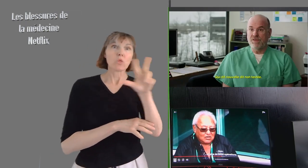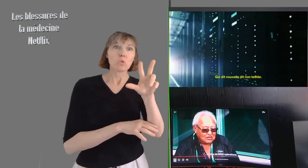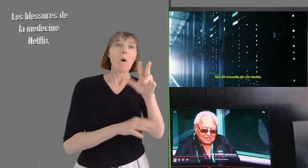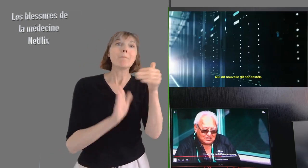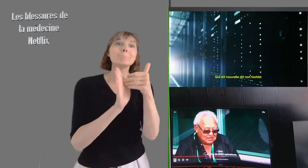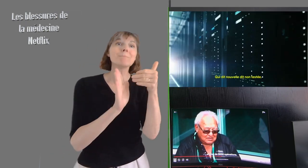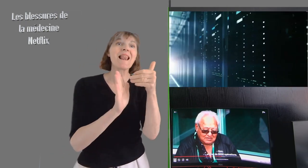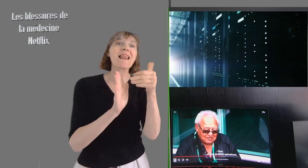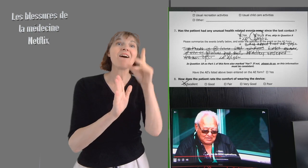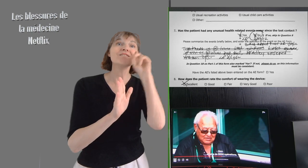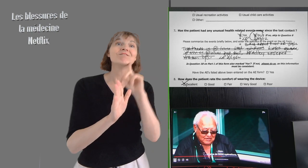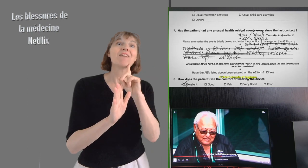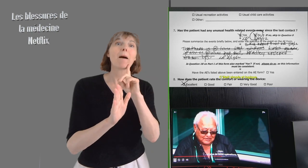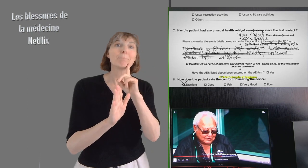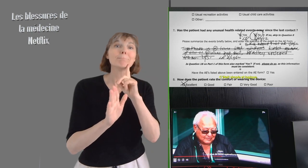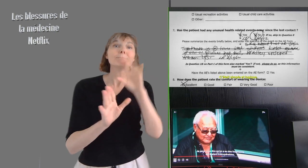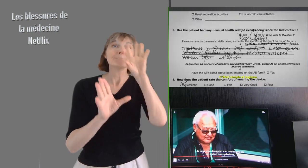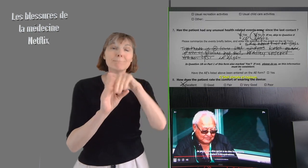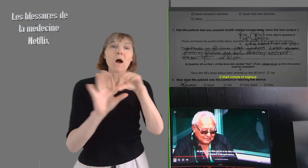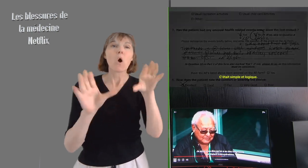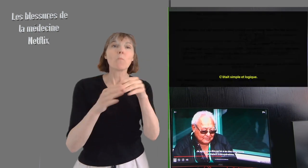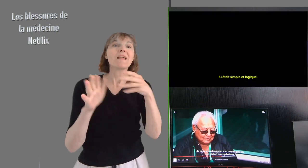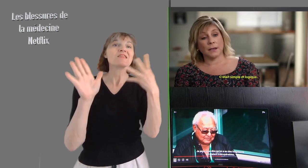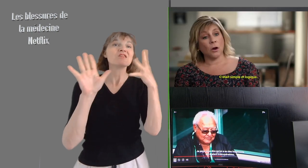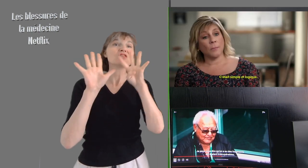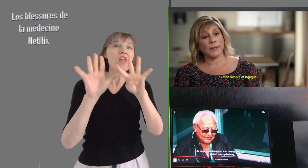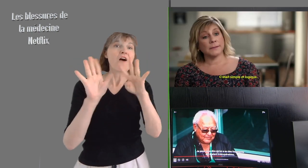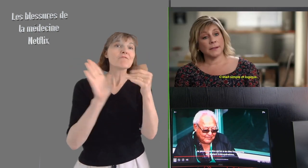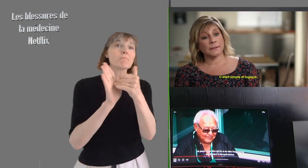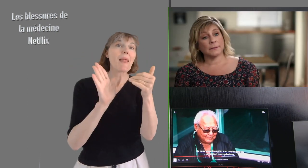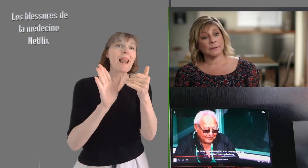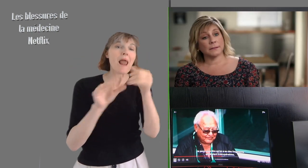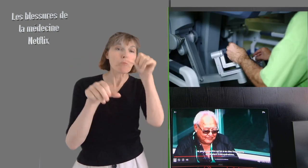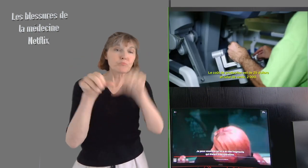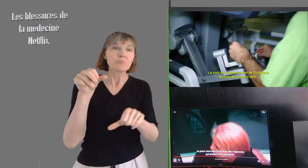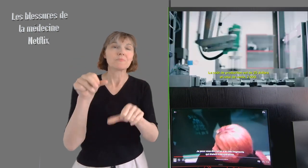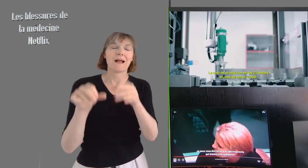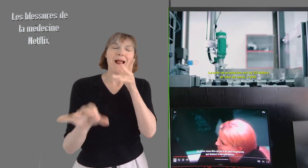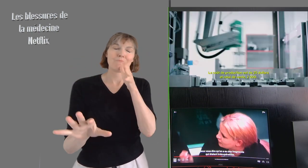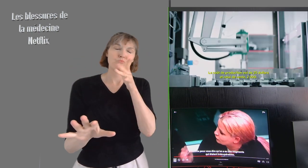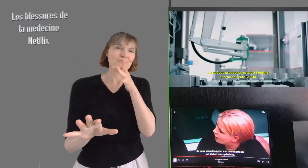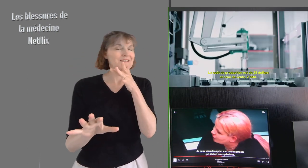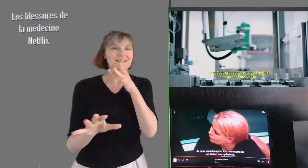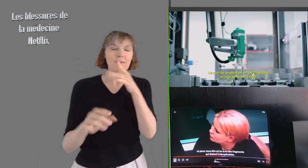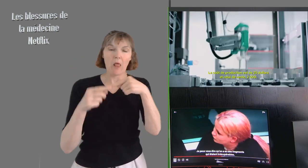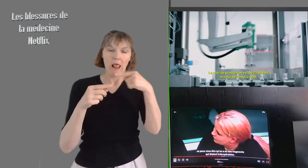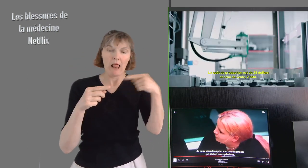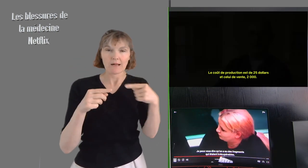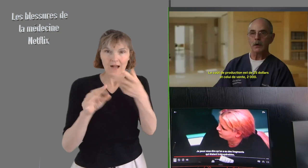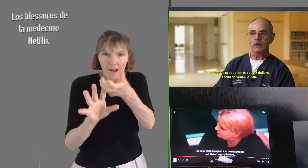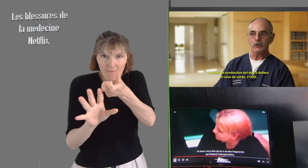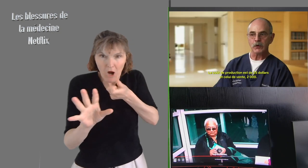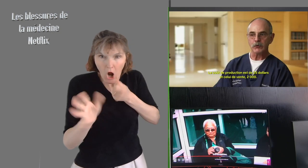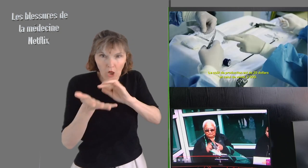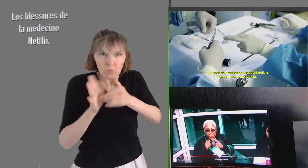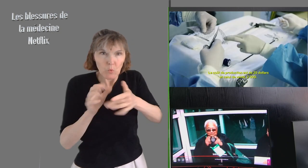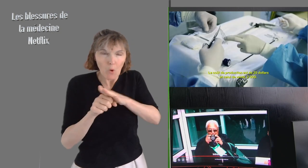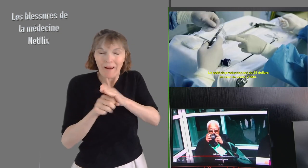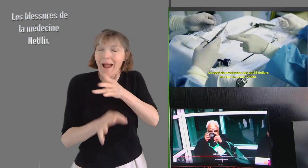9000 have been operated. I can tell you that we've had the fragments that are unretrievable, are not able to get them.